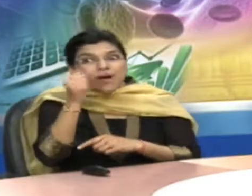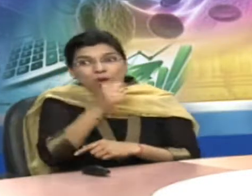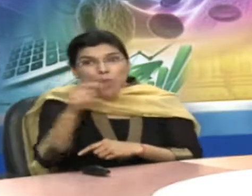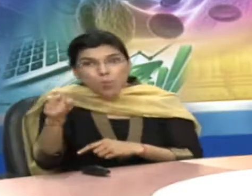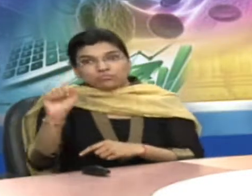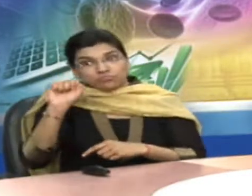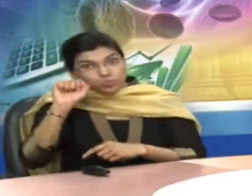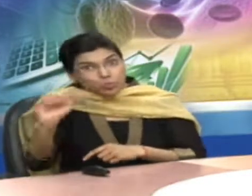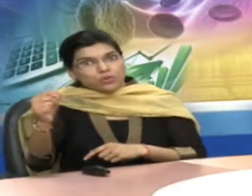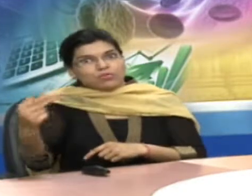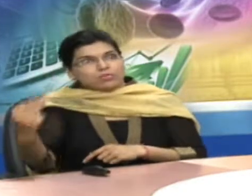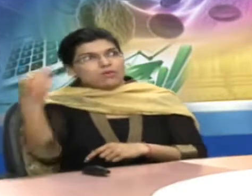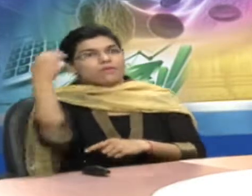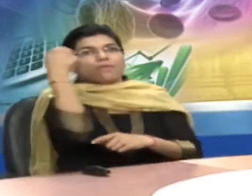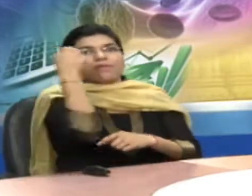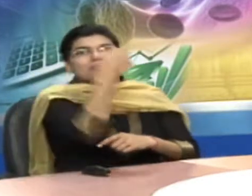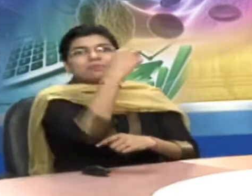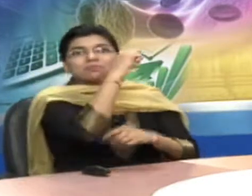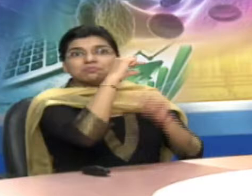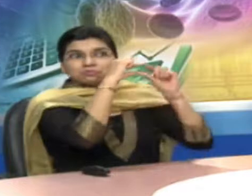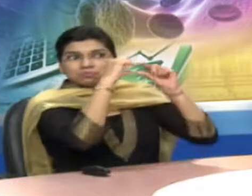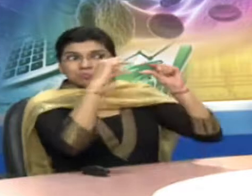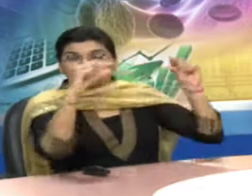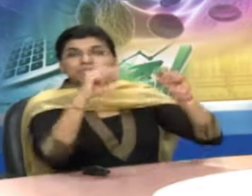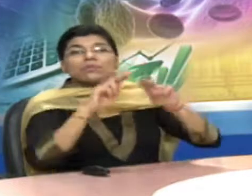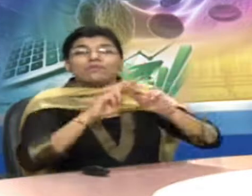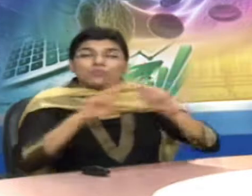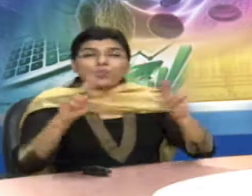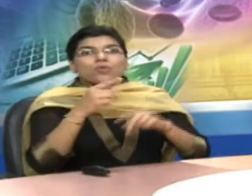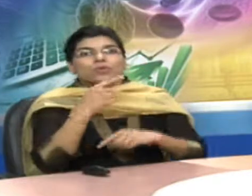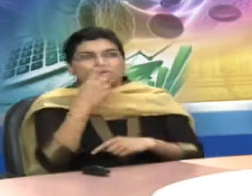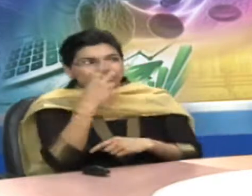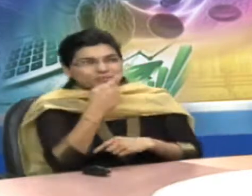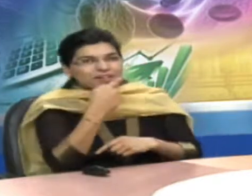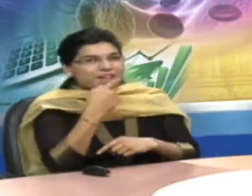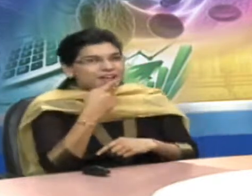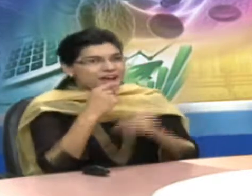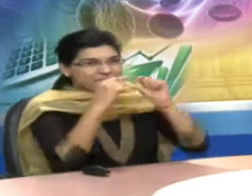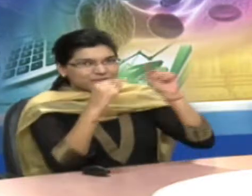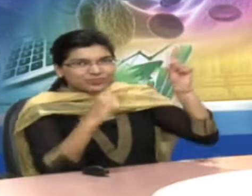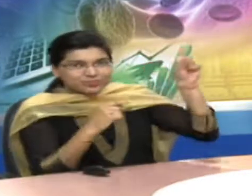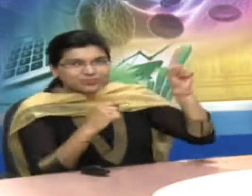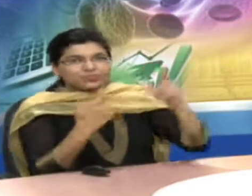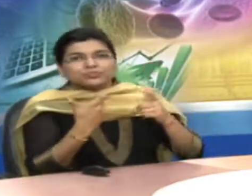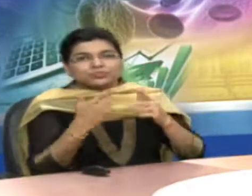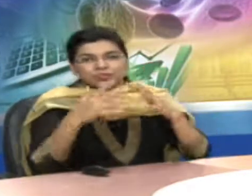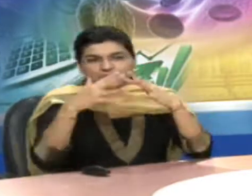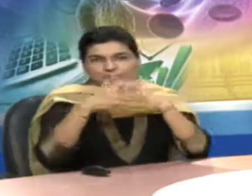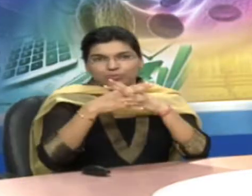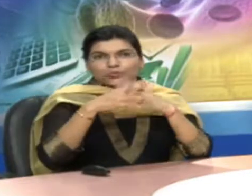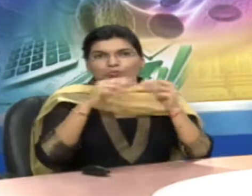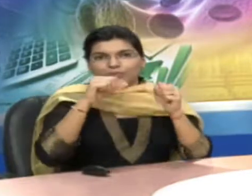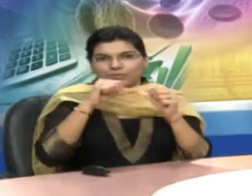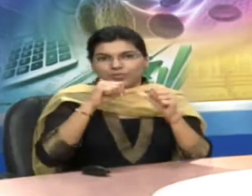That magnificent structure was the original Waldorf Astoria